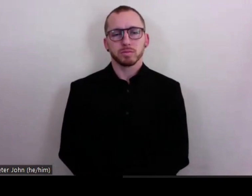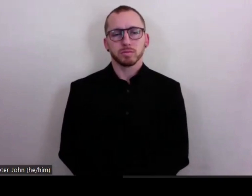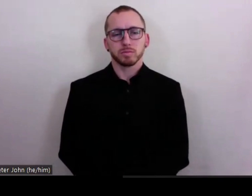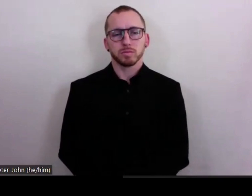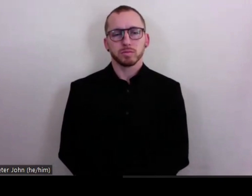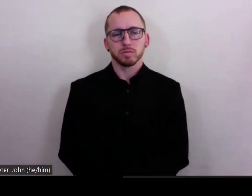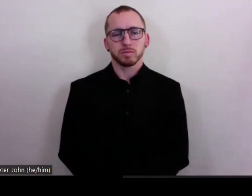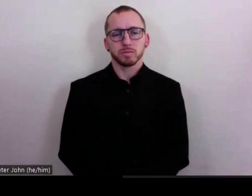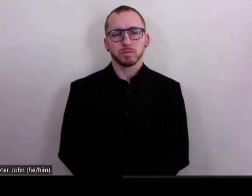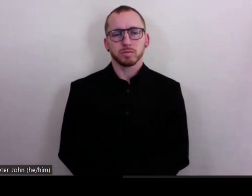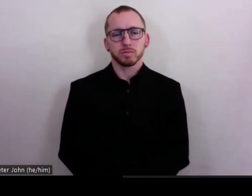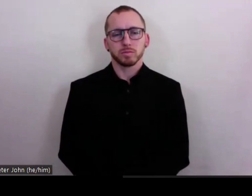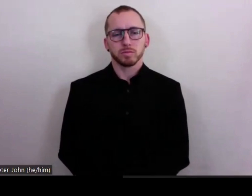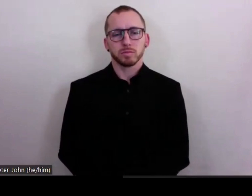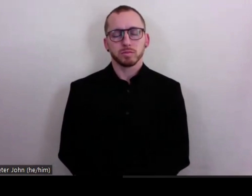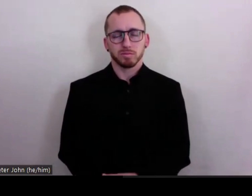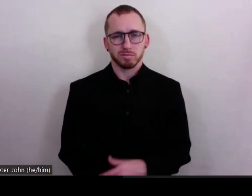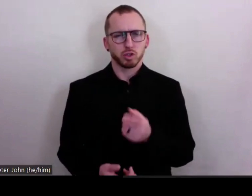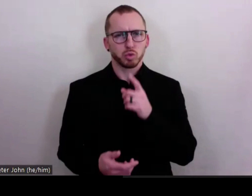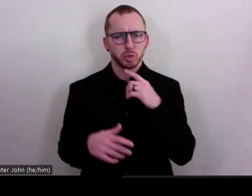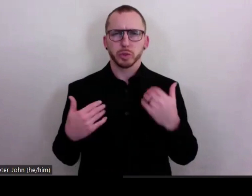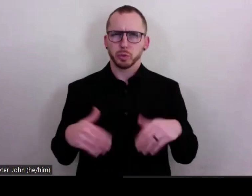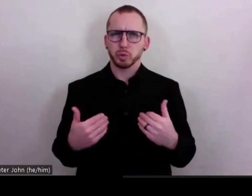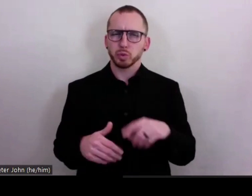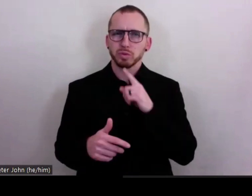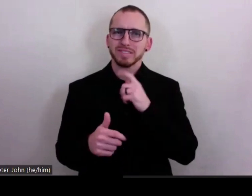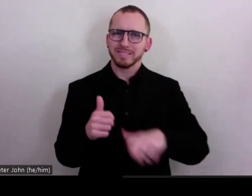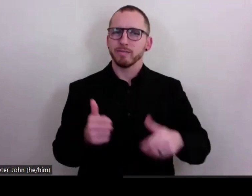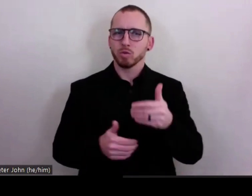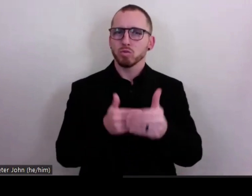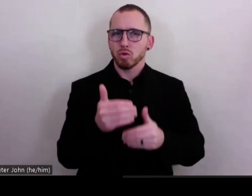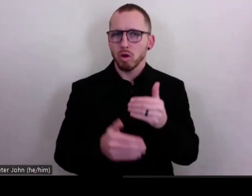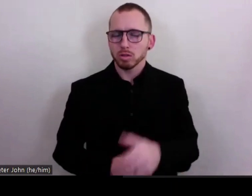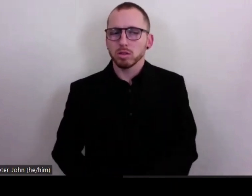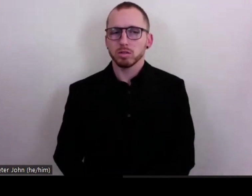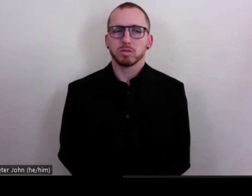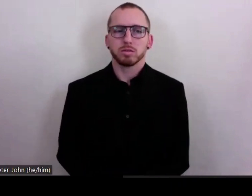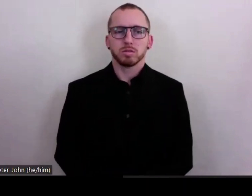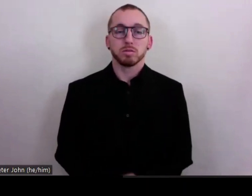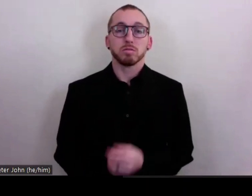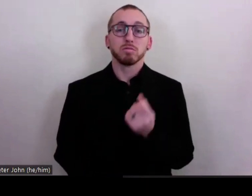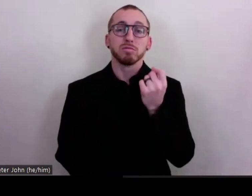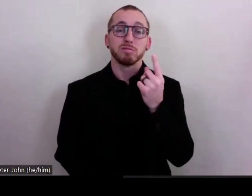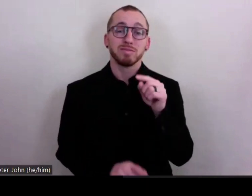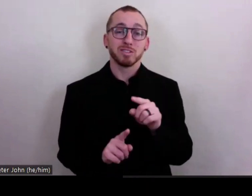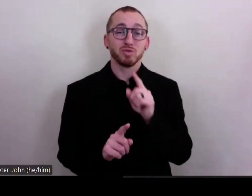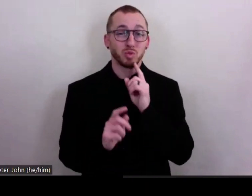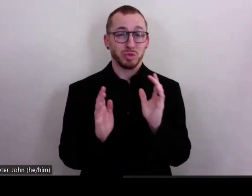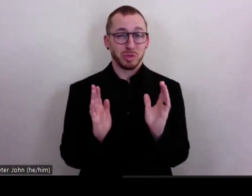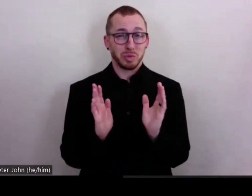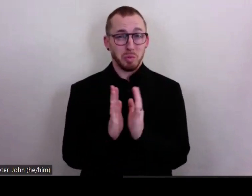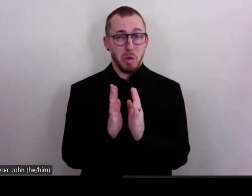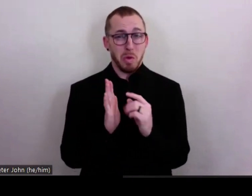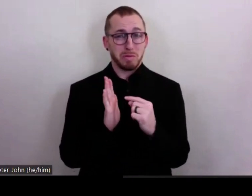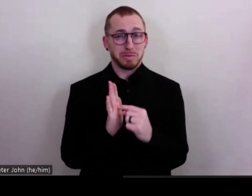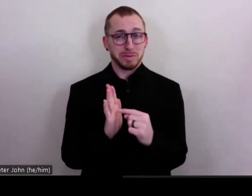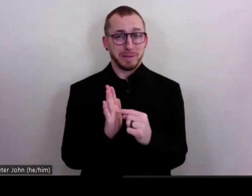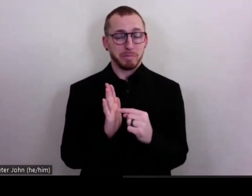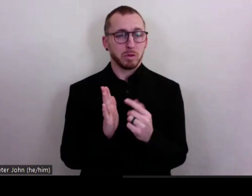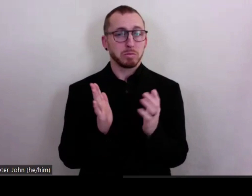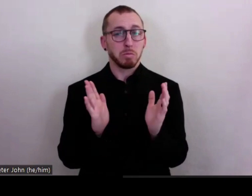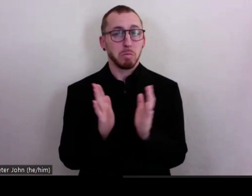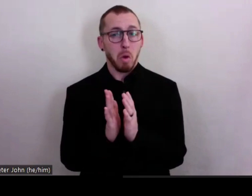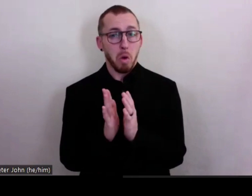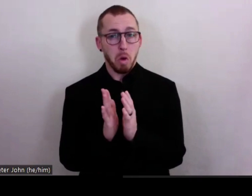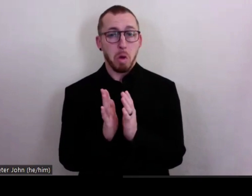how, I mean, it was an incredibly difficult process. And this is just like a small slither of like the